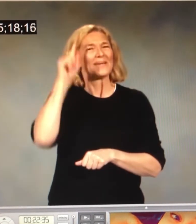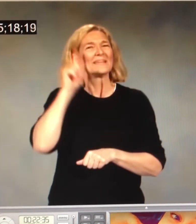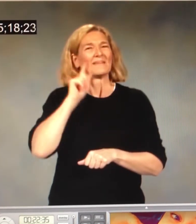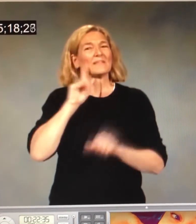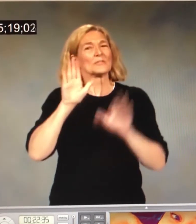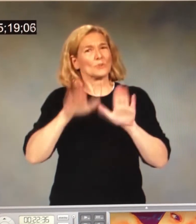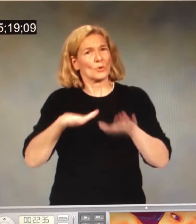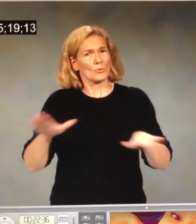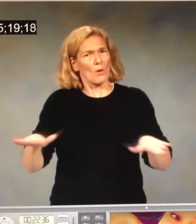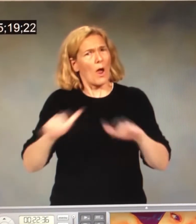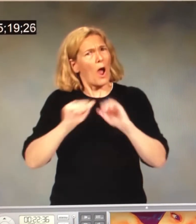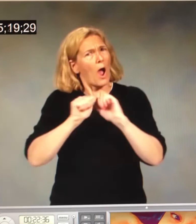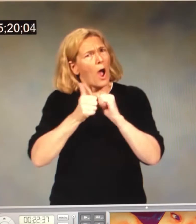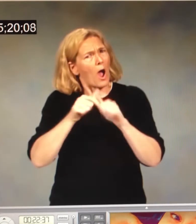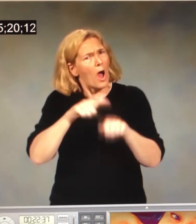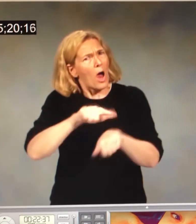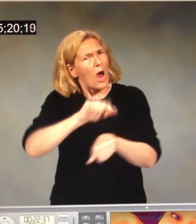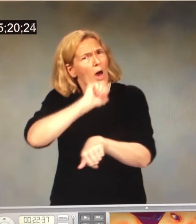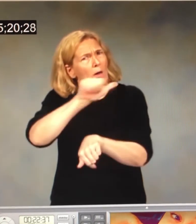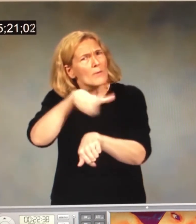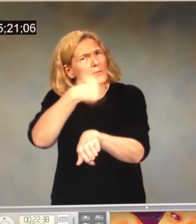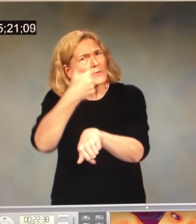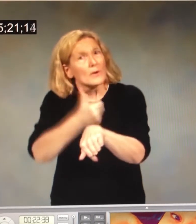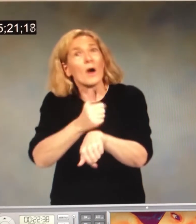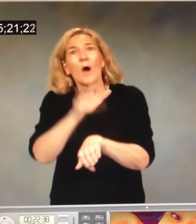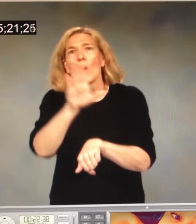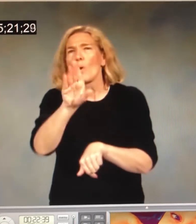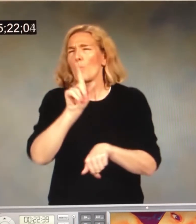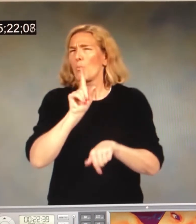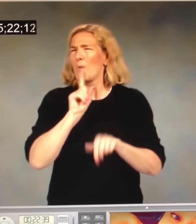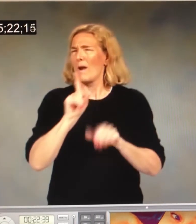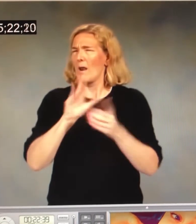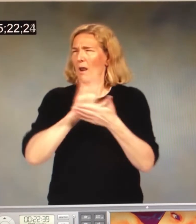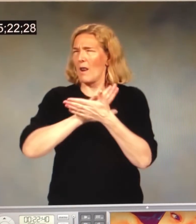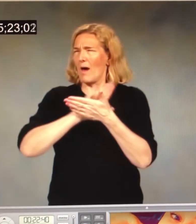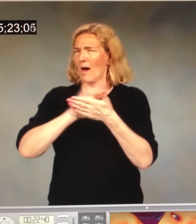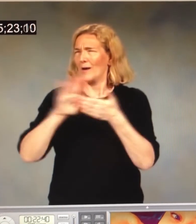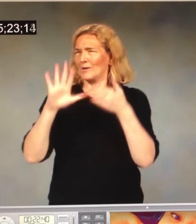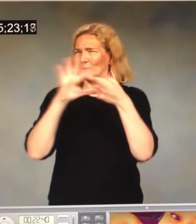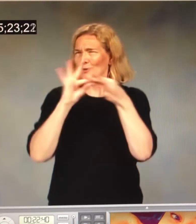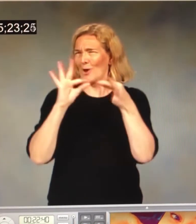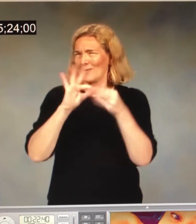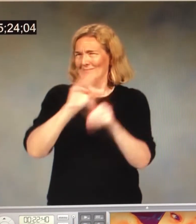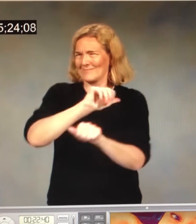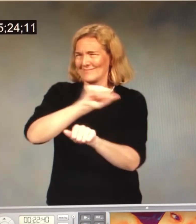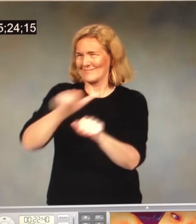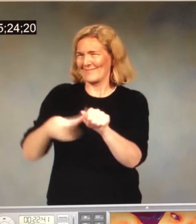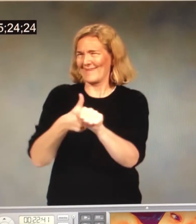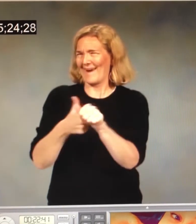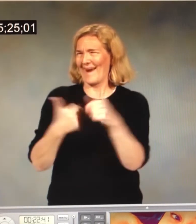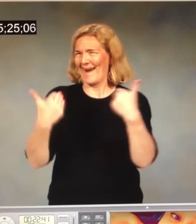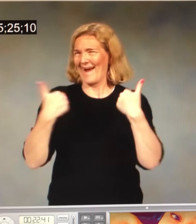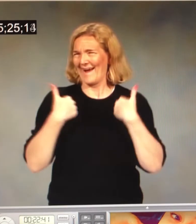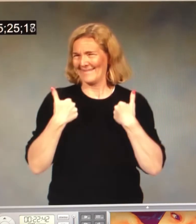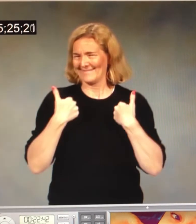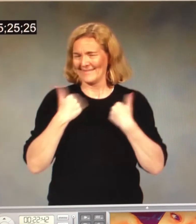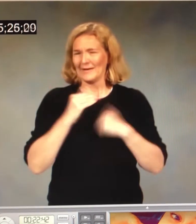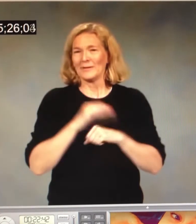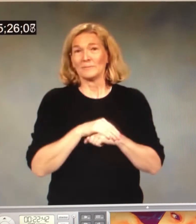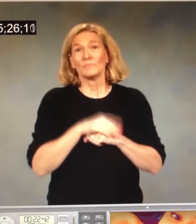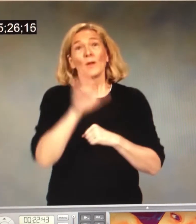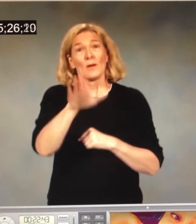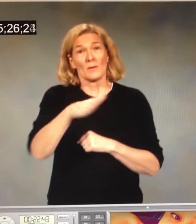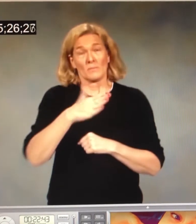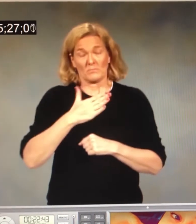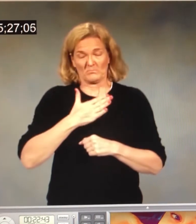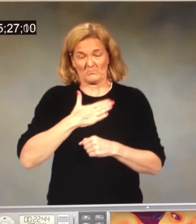All, ALL, for Deaf Children. And if you're wondering how it was established, let me go ahead and tell you